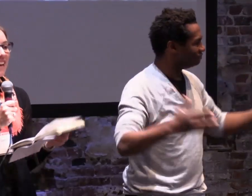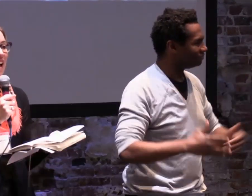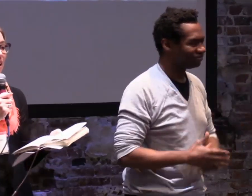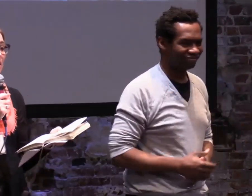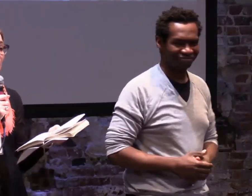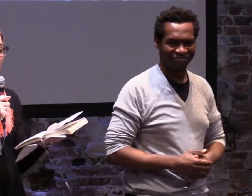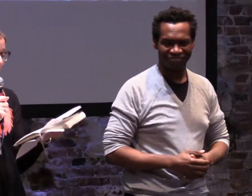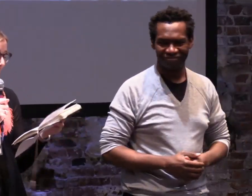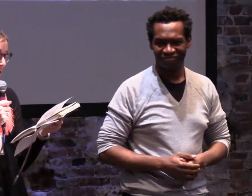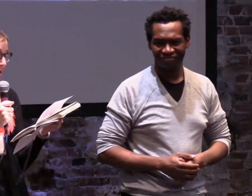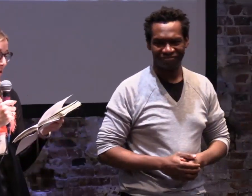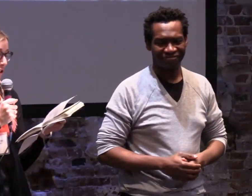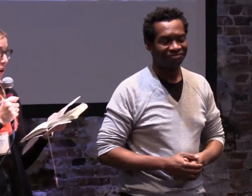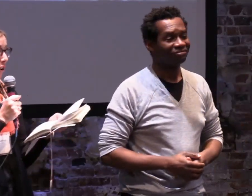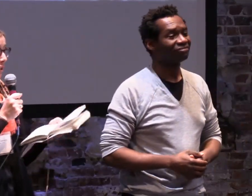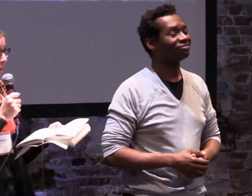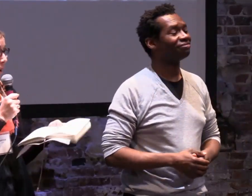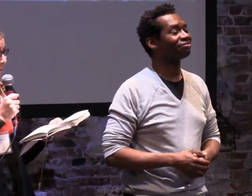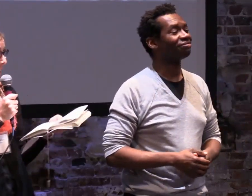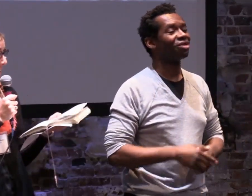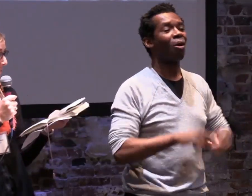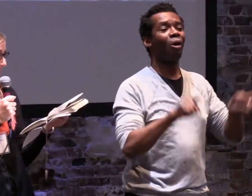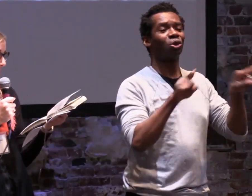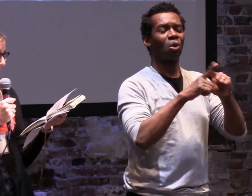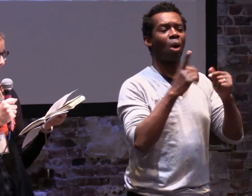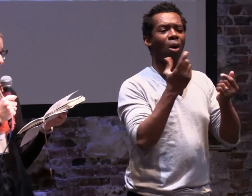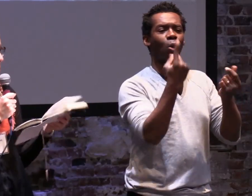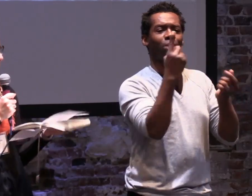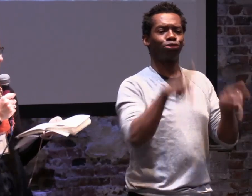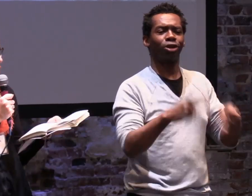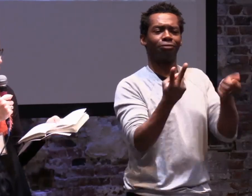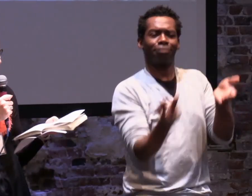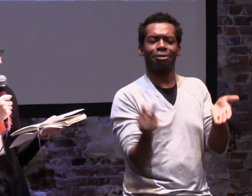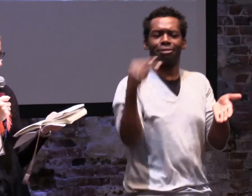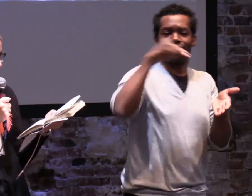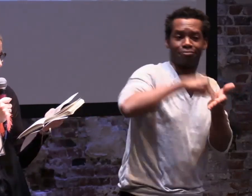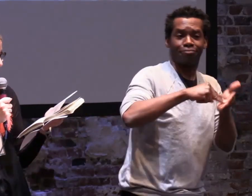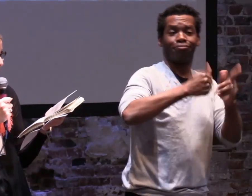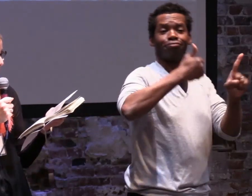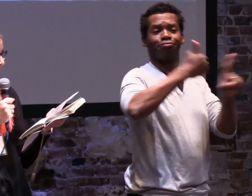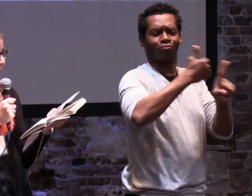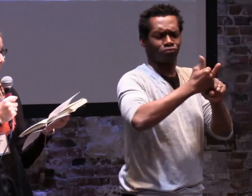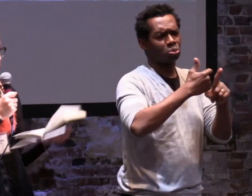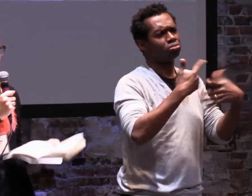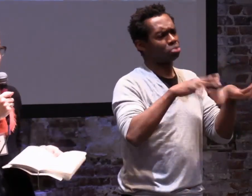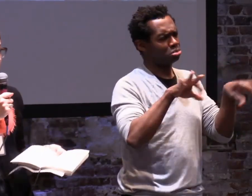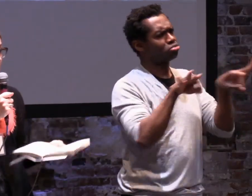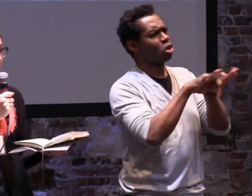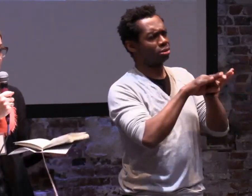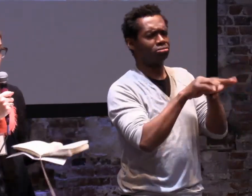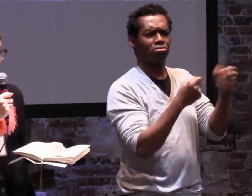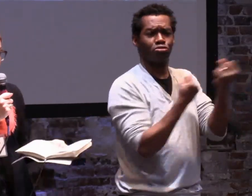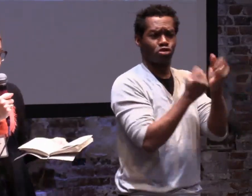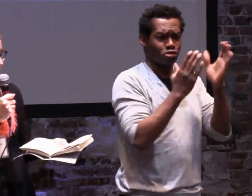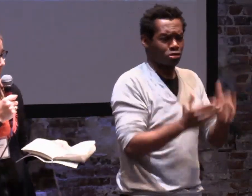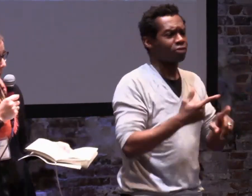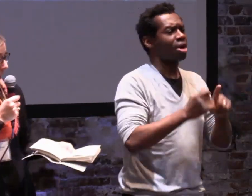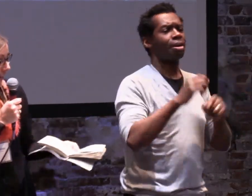I'd also like to introduce Charles Baldwin from the Mass Cultural Council, who is joining us as an observer this weekend.